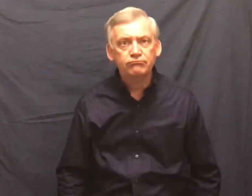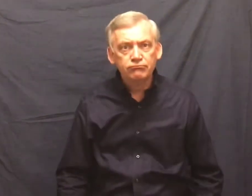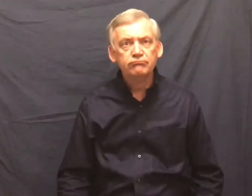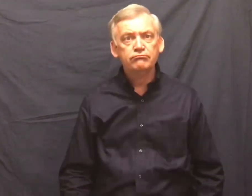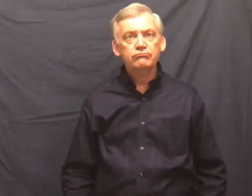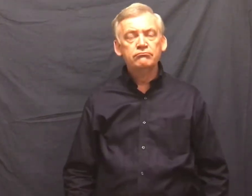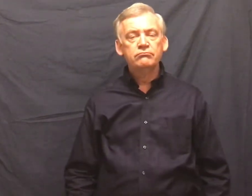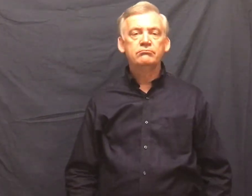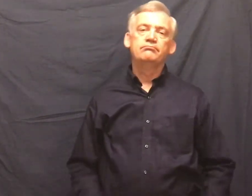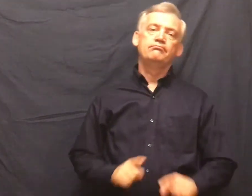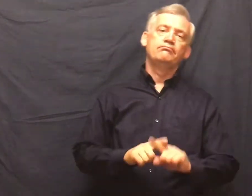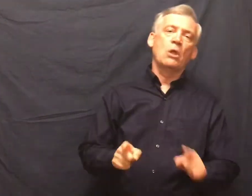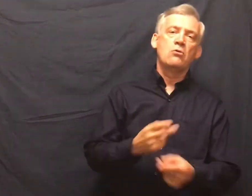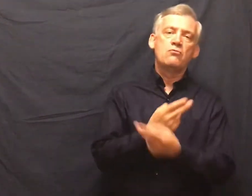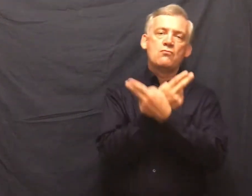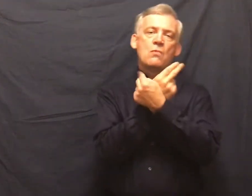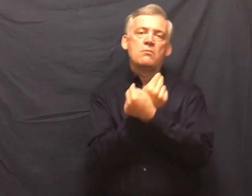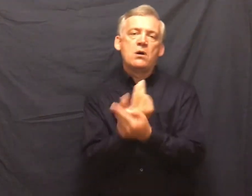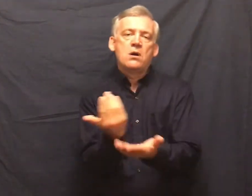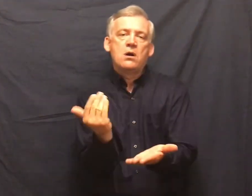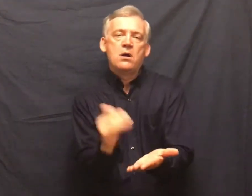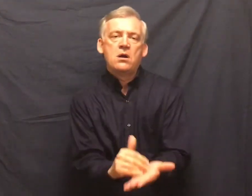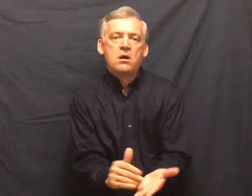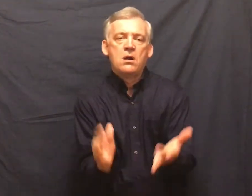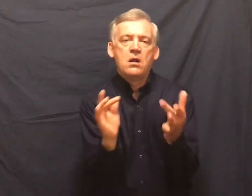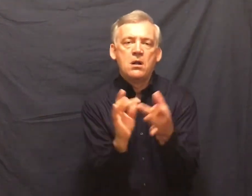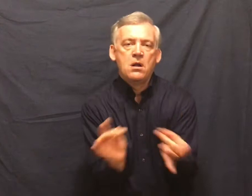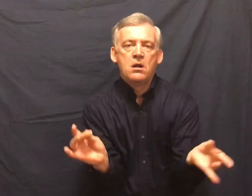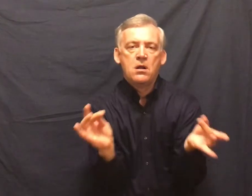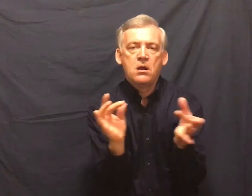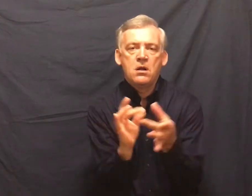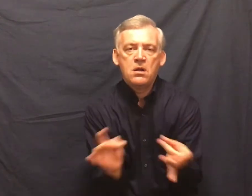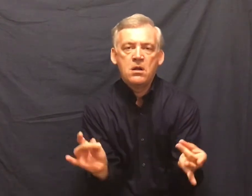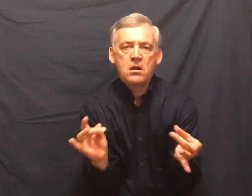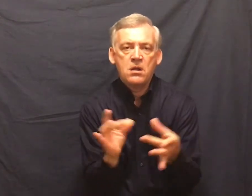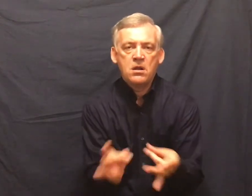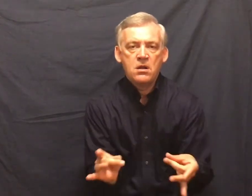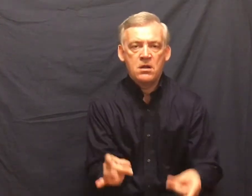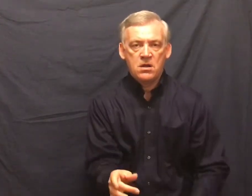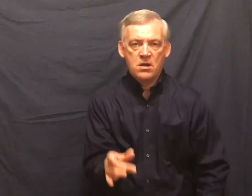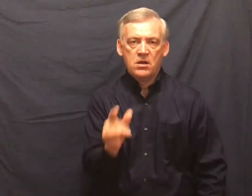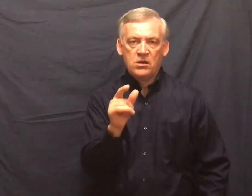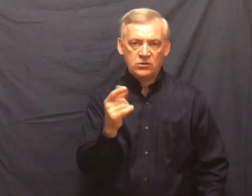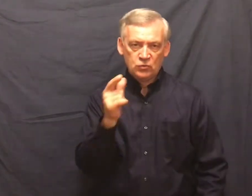But the rabbit repeated softly over and over, he gonna leave you, you crazy jerk.